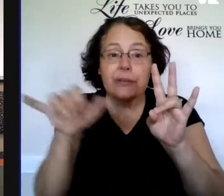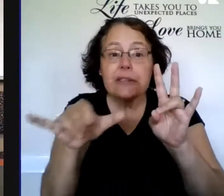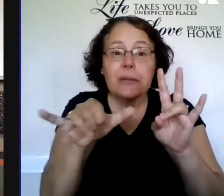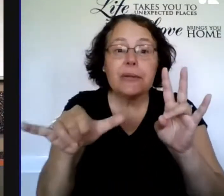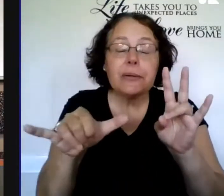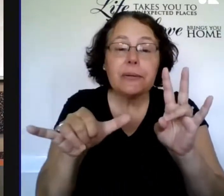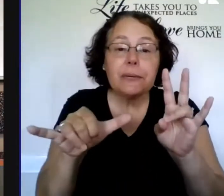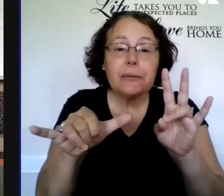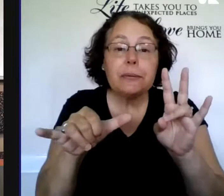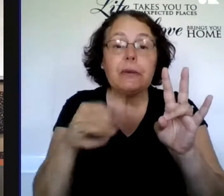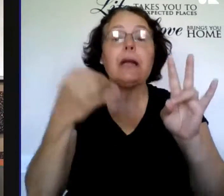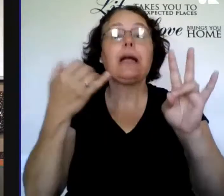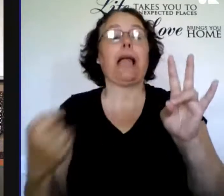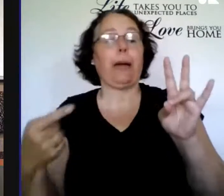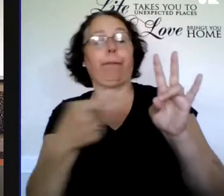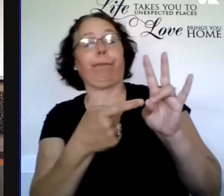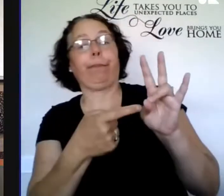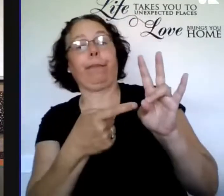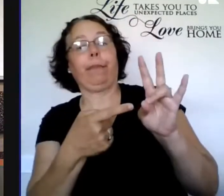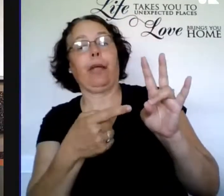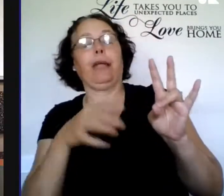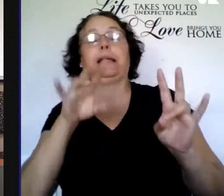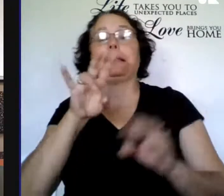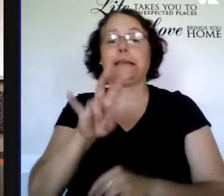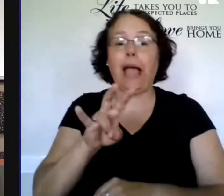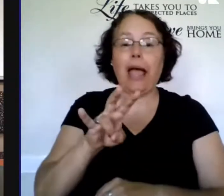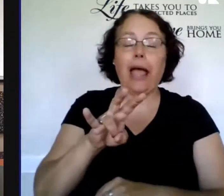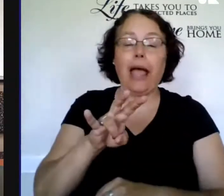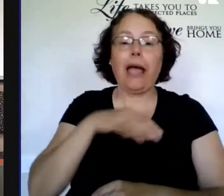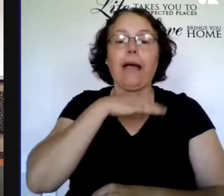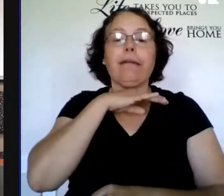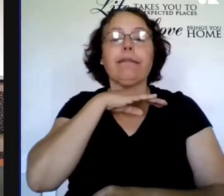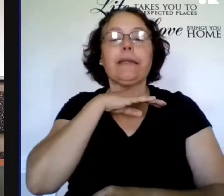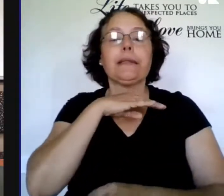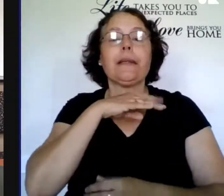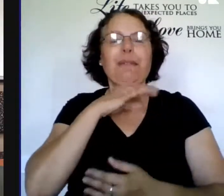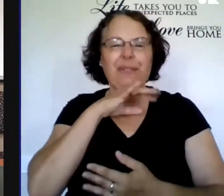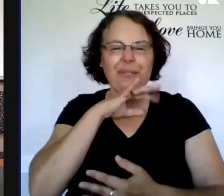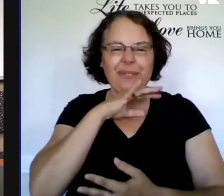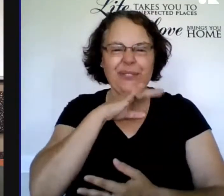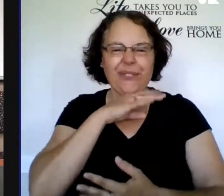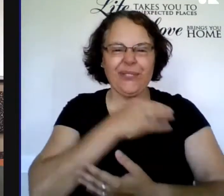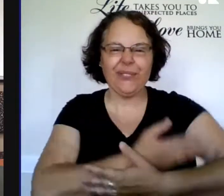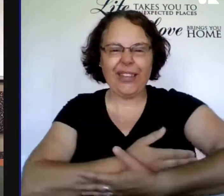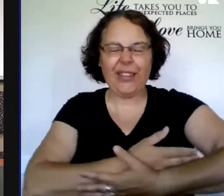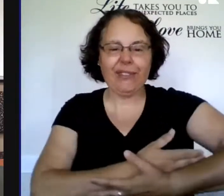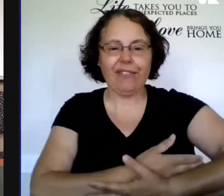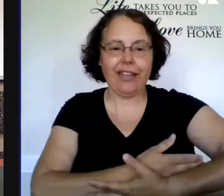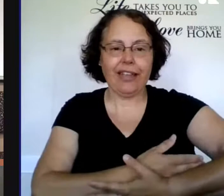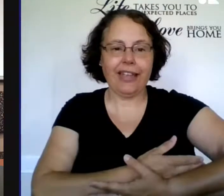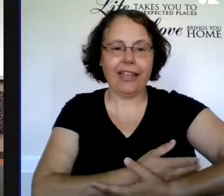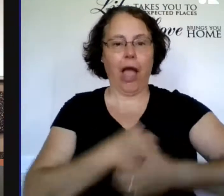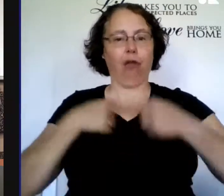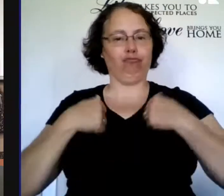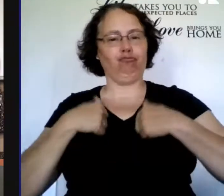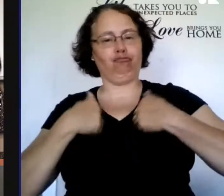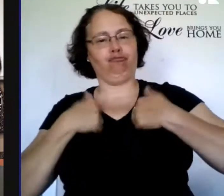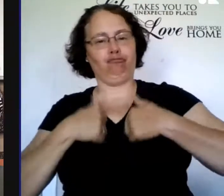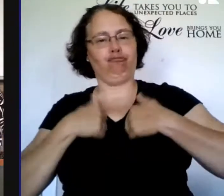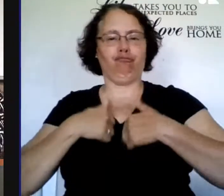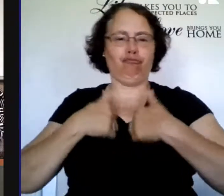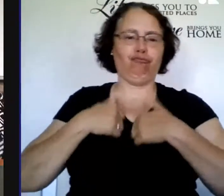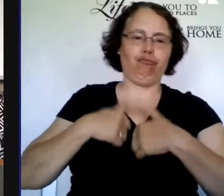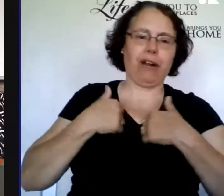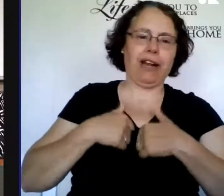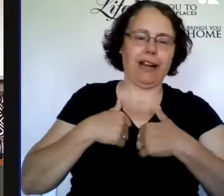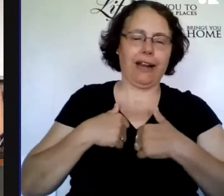Now 7 dirty babies scrub a dub in the bathtub. Look,